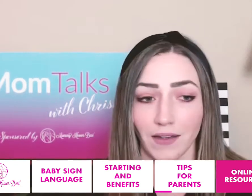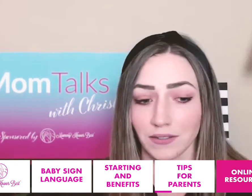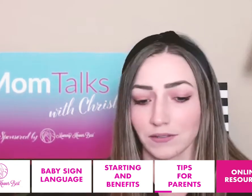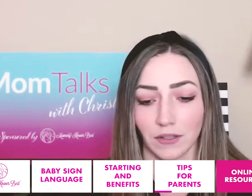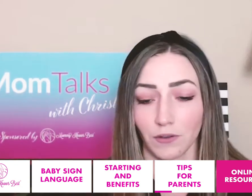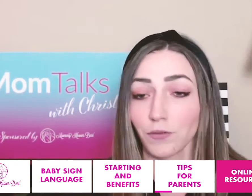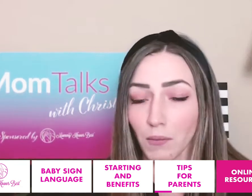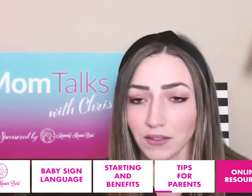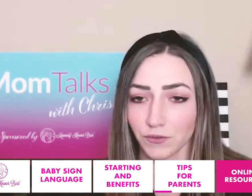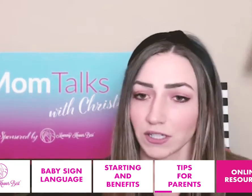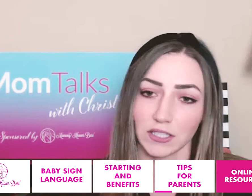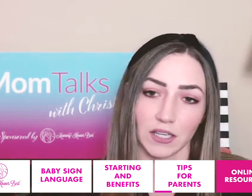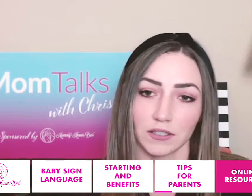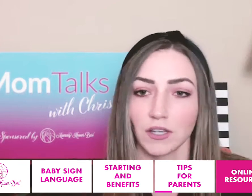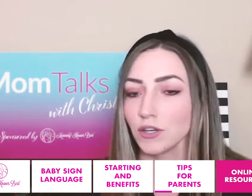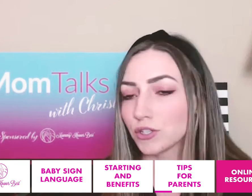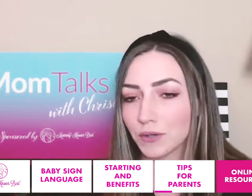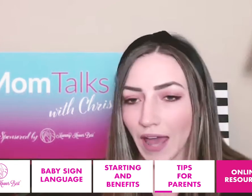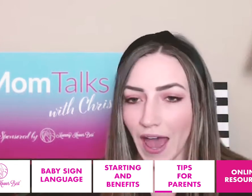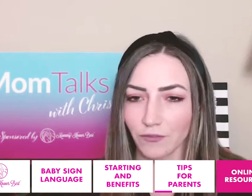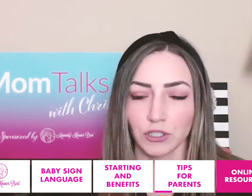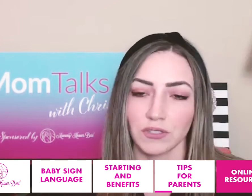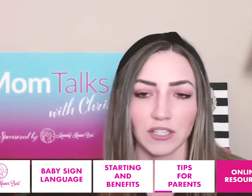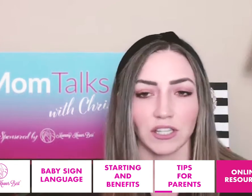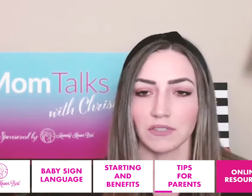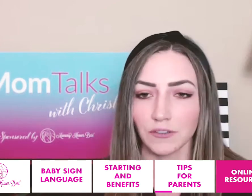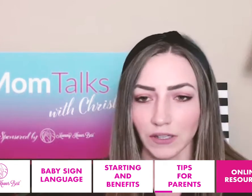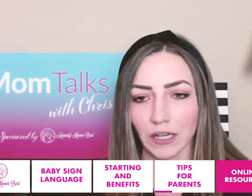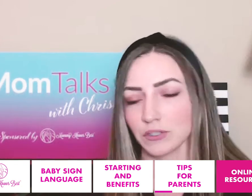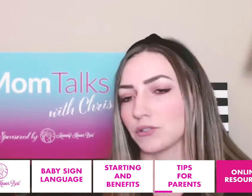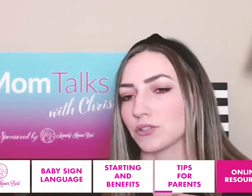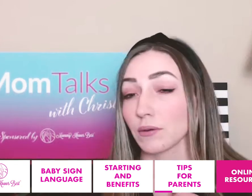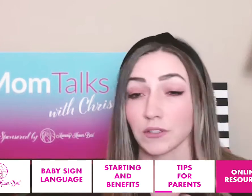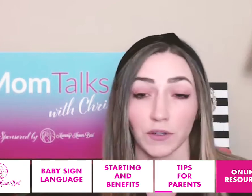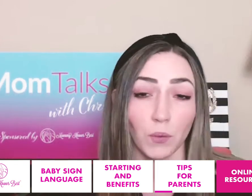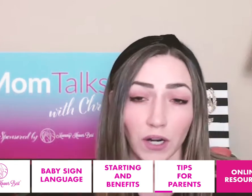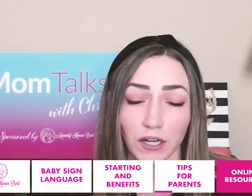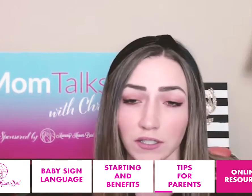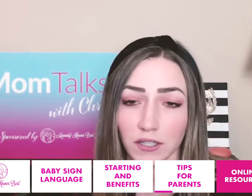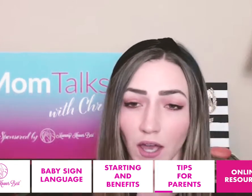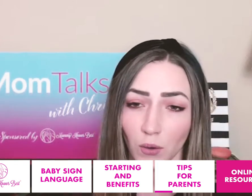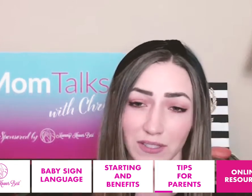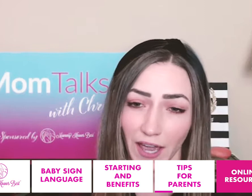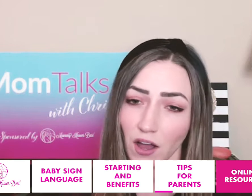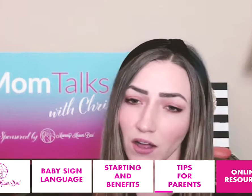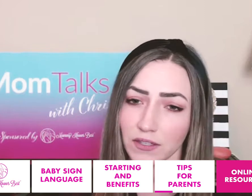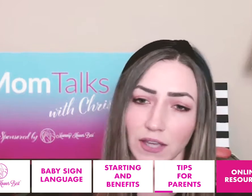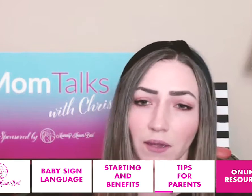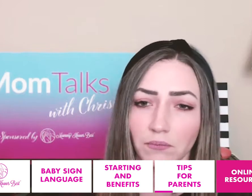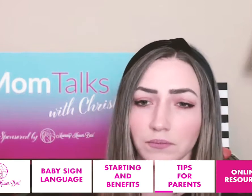that's, 4 months versus 2.5, would you teach them differently, or would you start with different words, or is it kind of all the same?